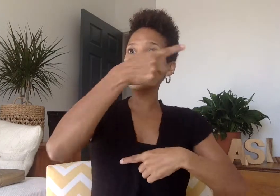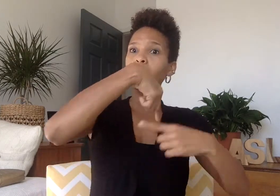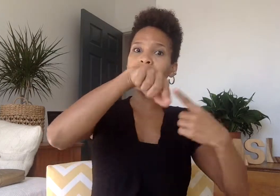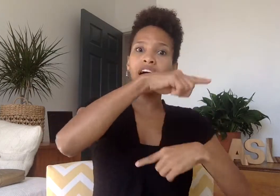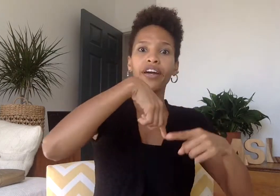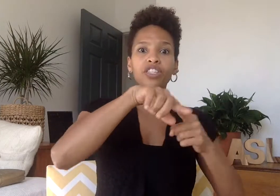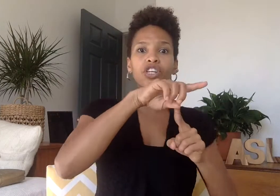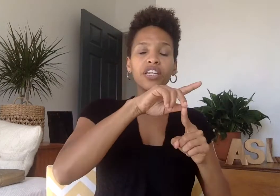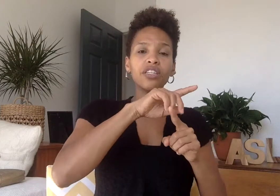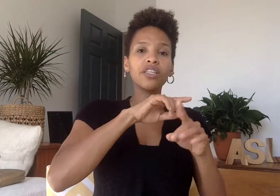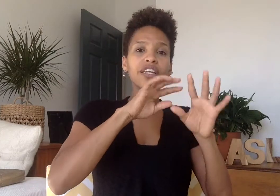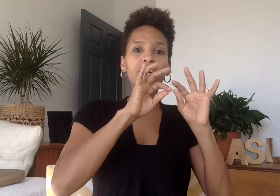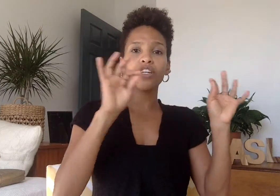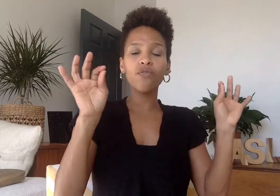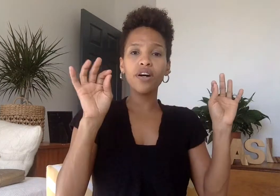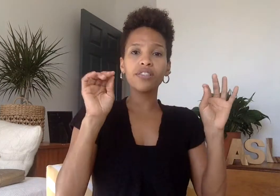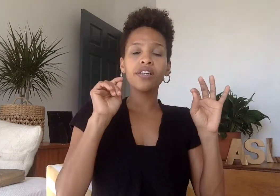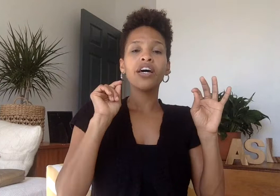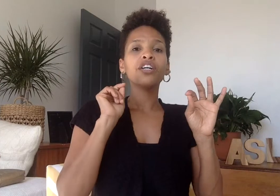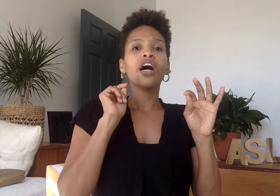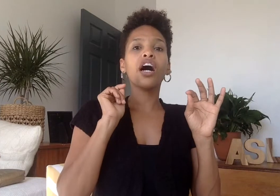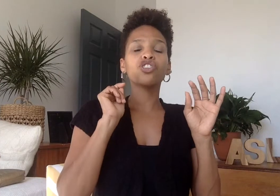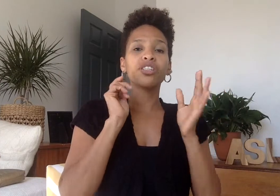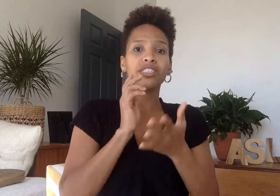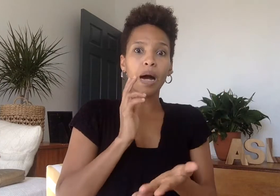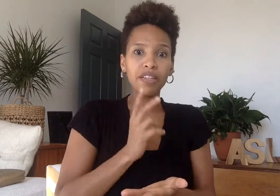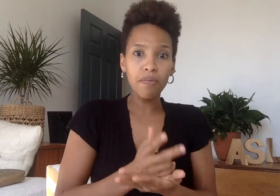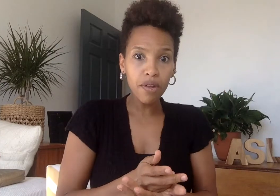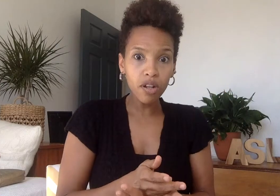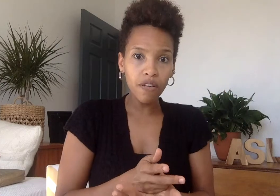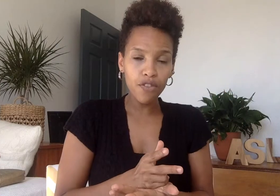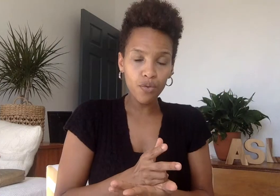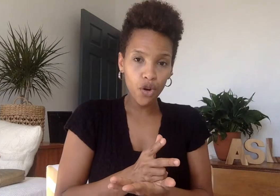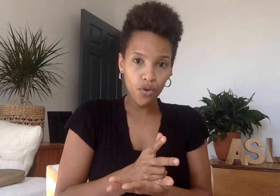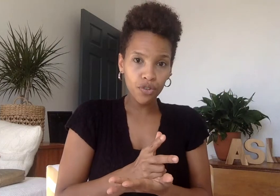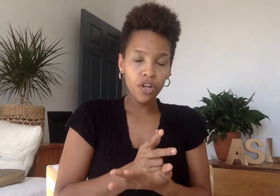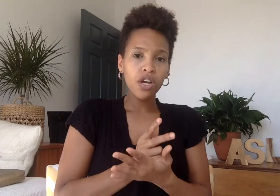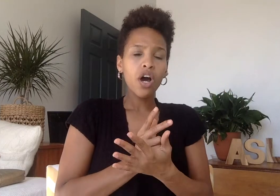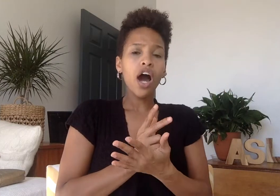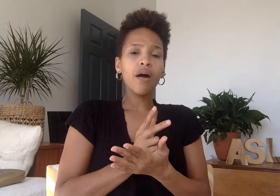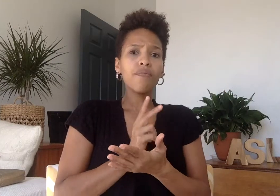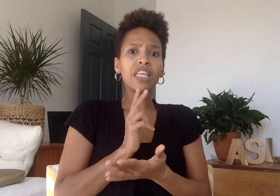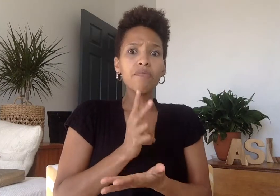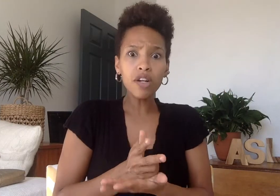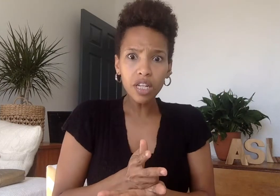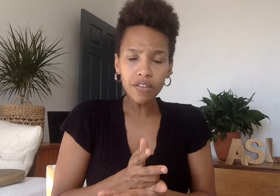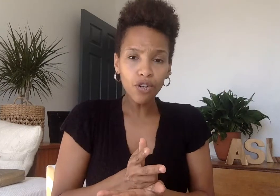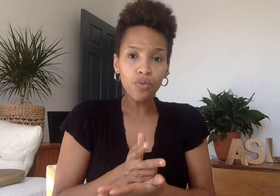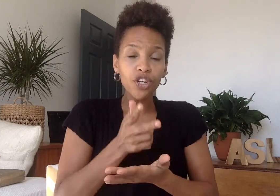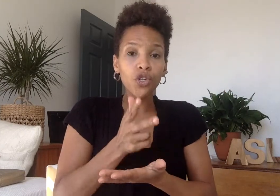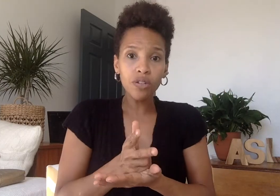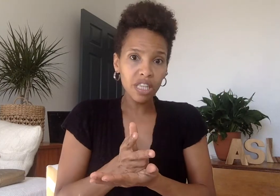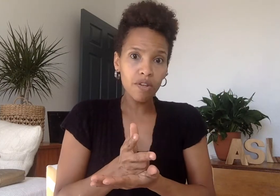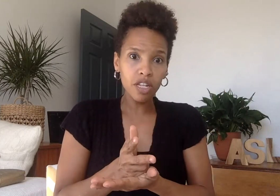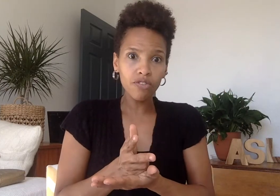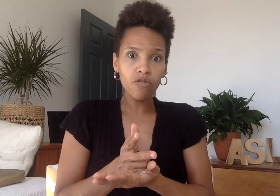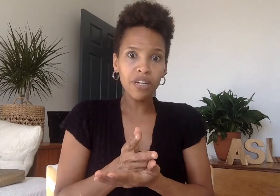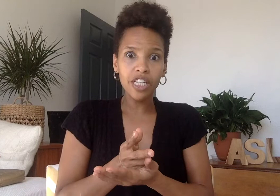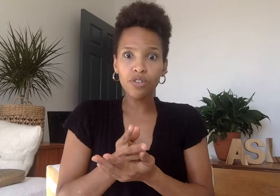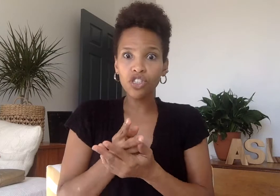spun out in the narrative was, she stopped in the middle of the road. In the middle of the road, we knew it was in the middle of the road because when she